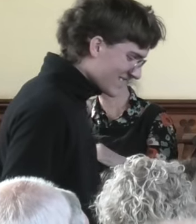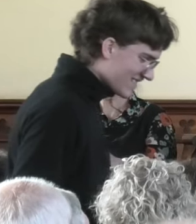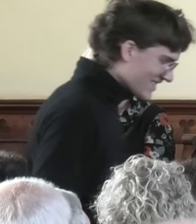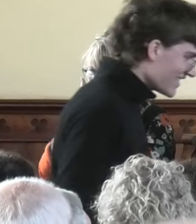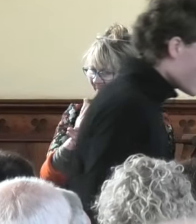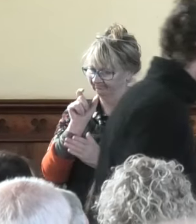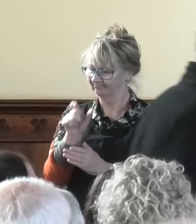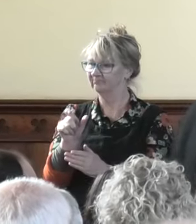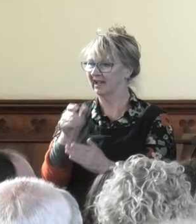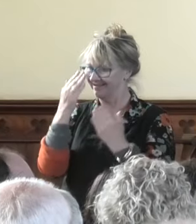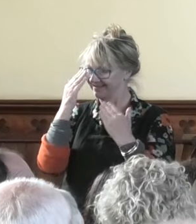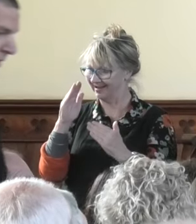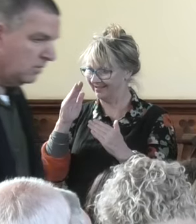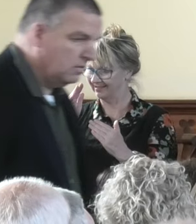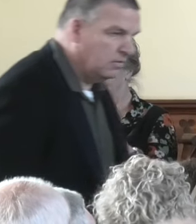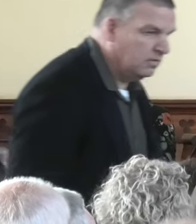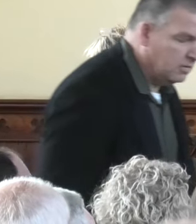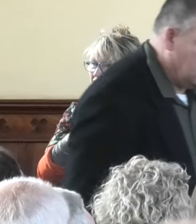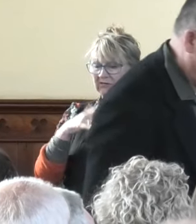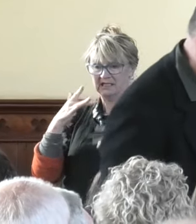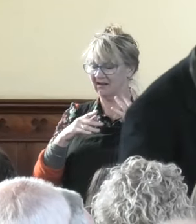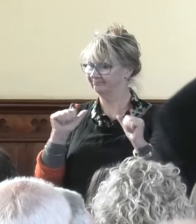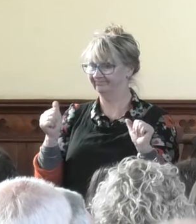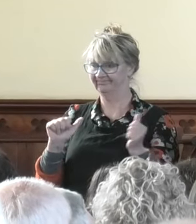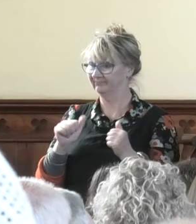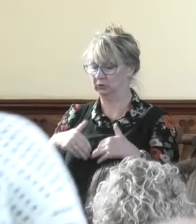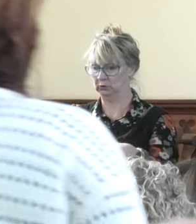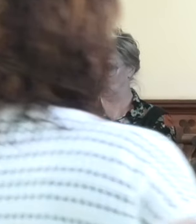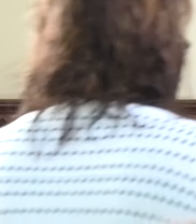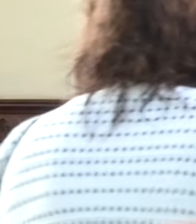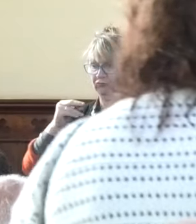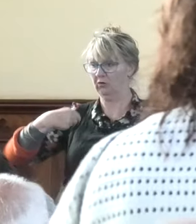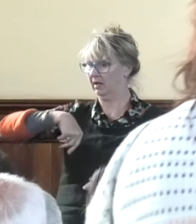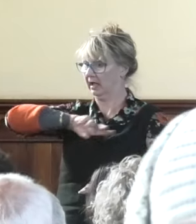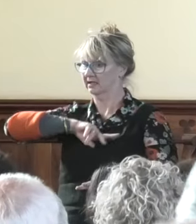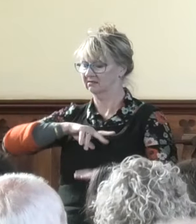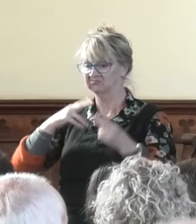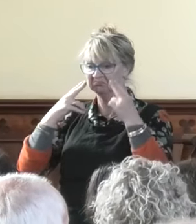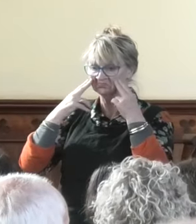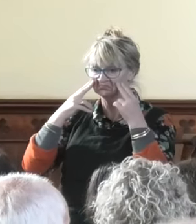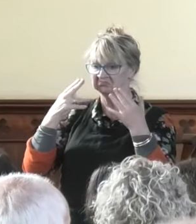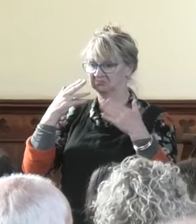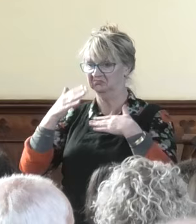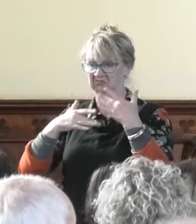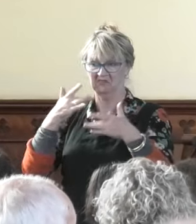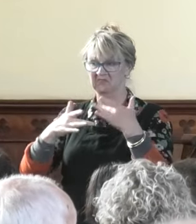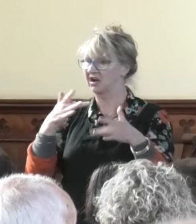is. Rinska's life is gone from us, and it's a natural and normal part of